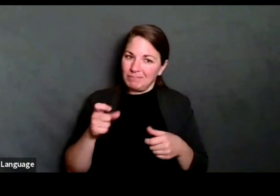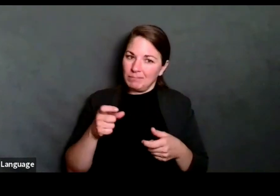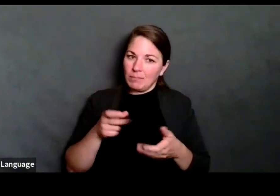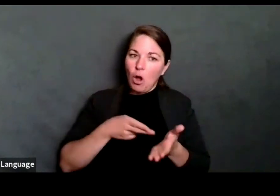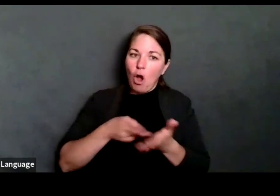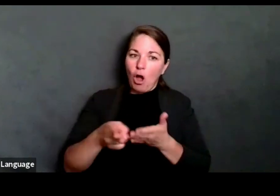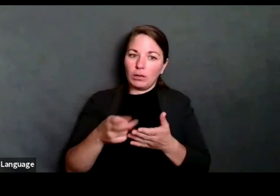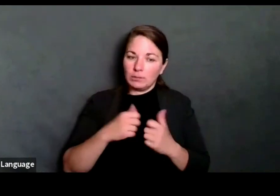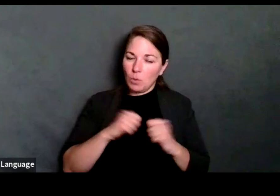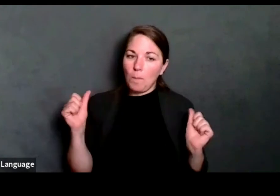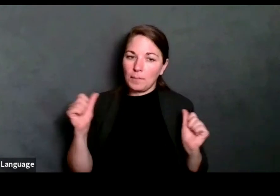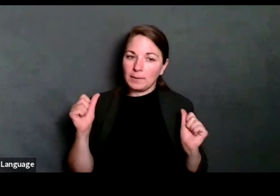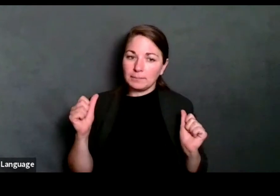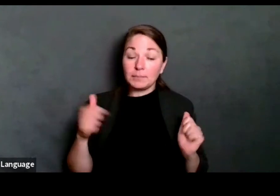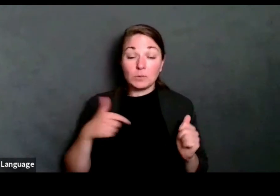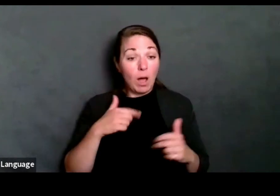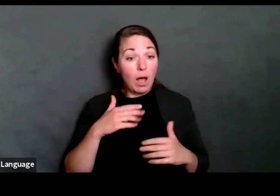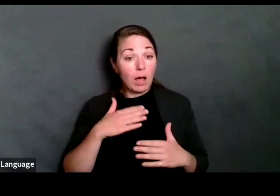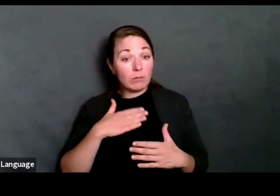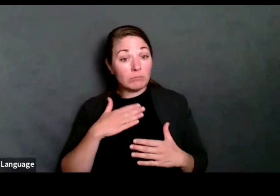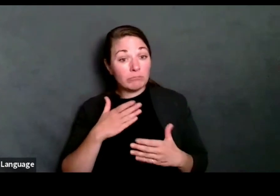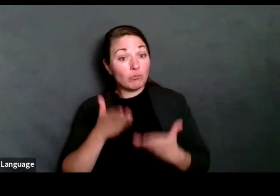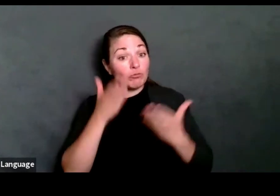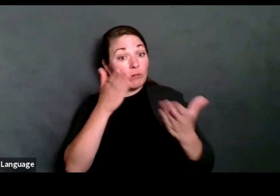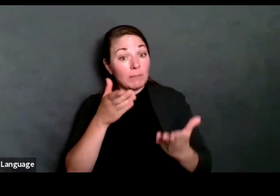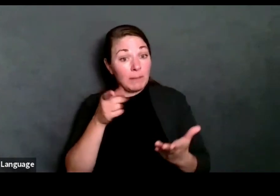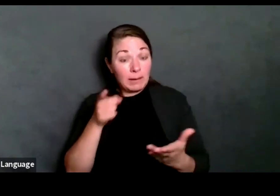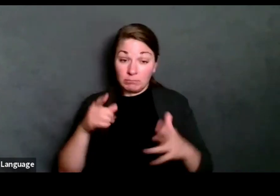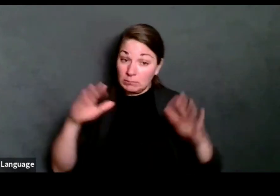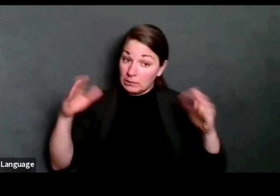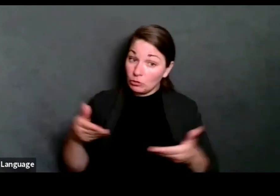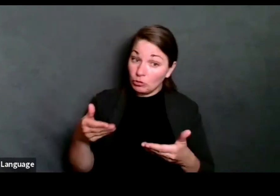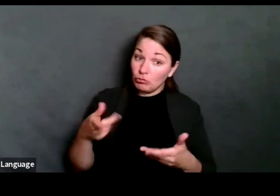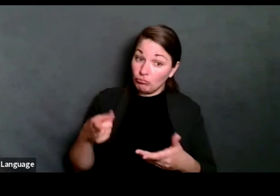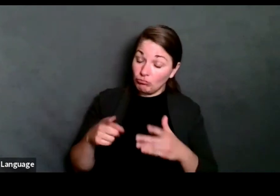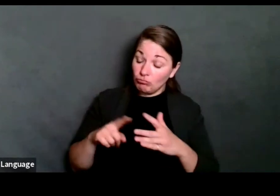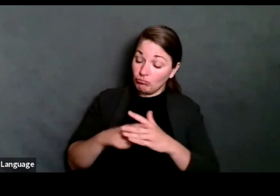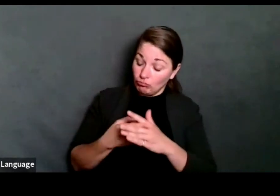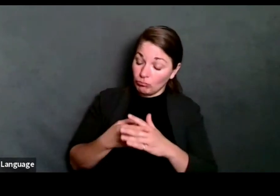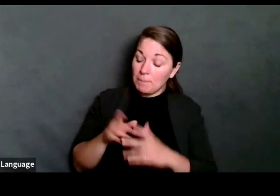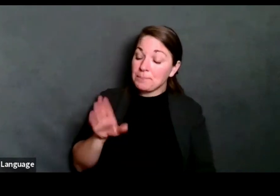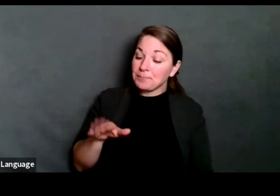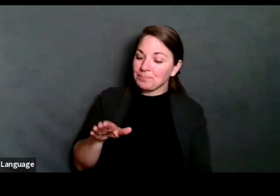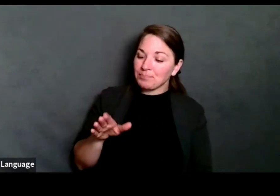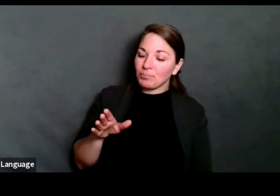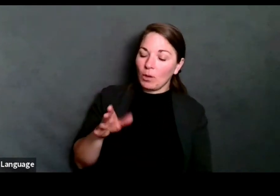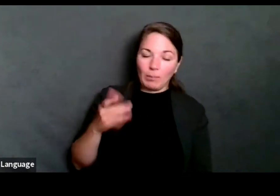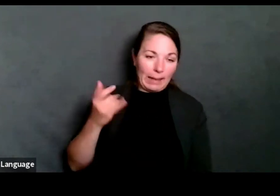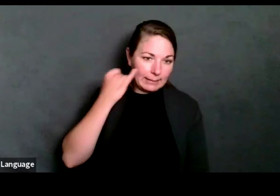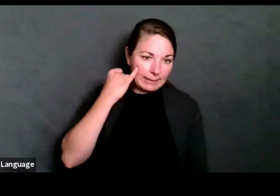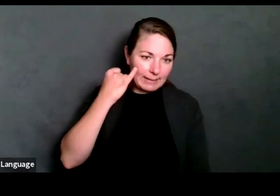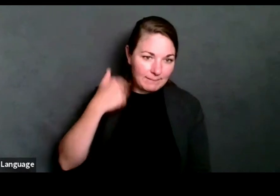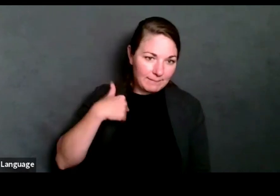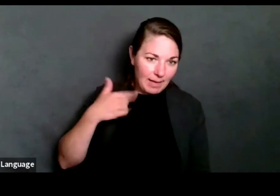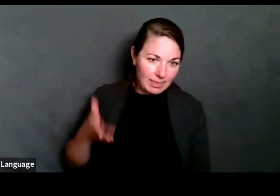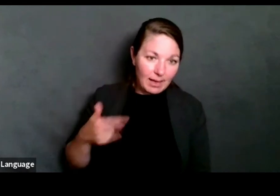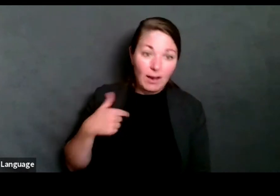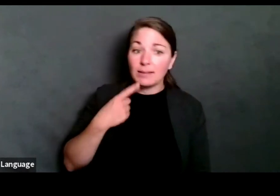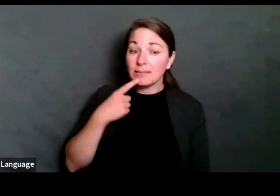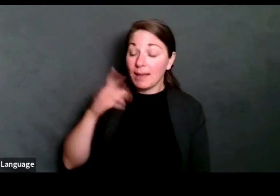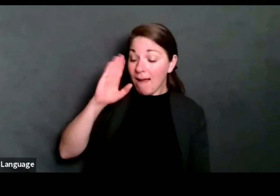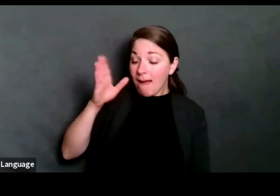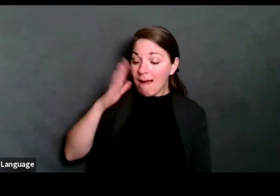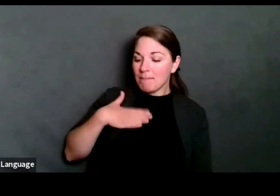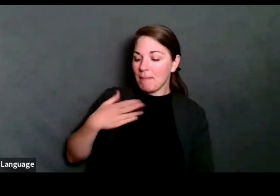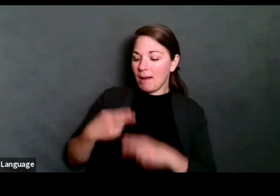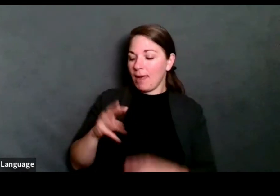honestly. I recommend that you include your status in your introduction. For example, if I were in that situation, I could say, "Hi,